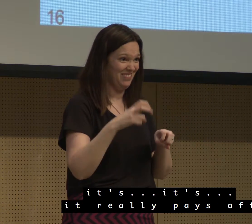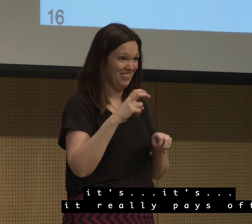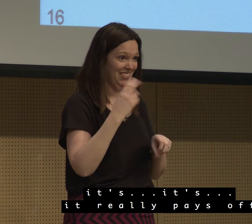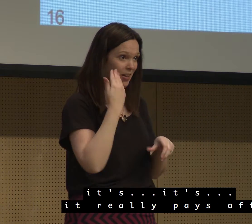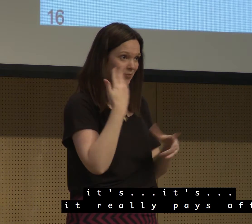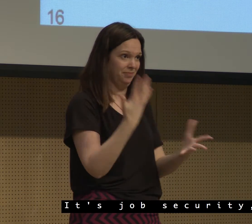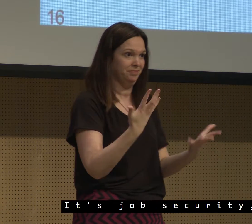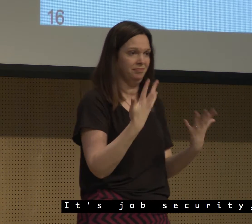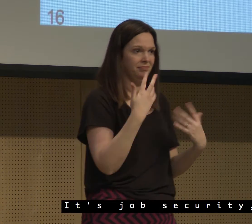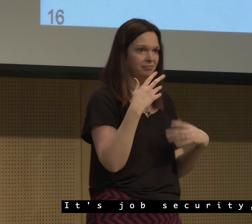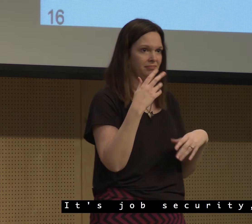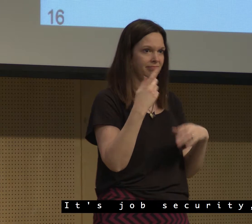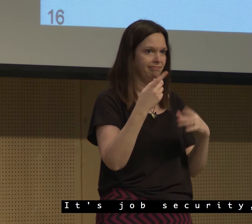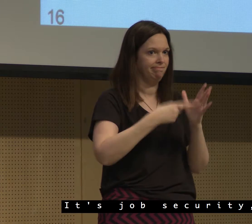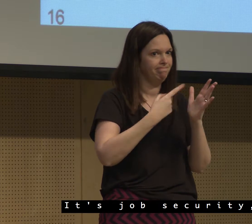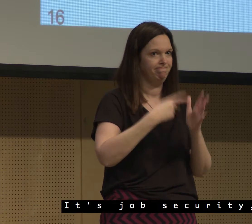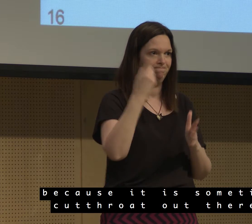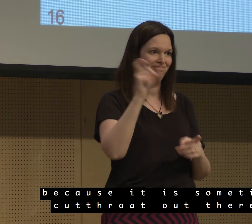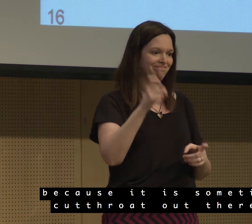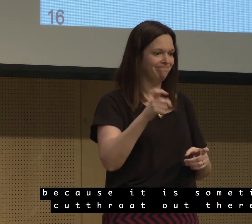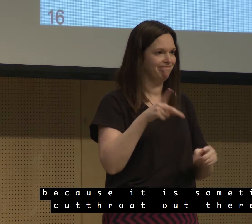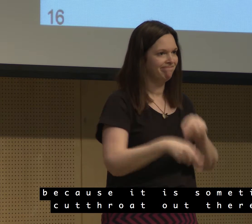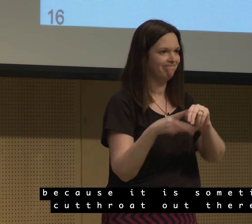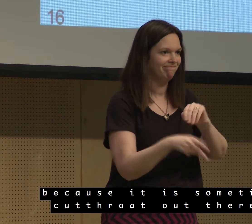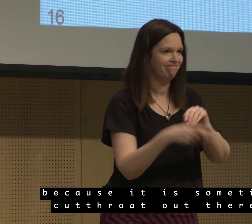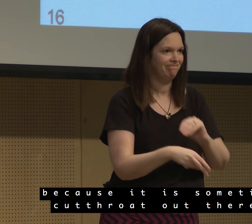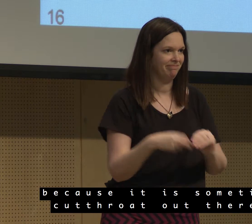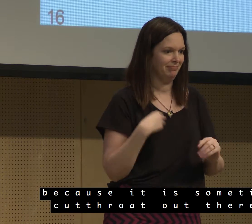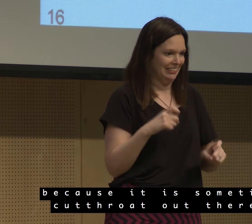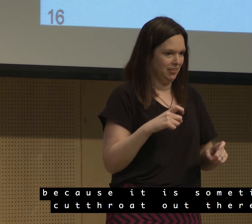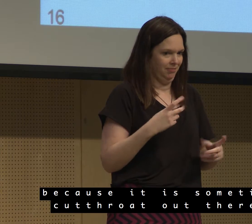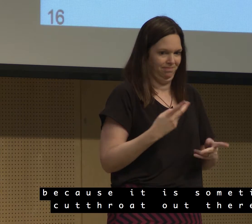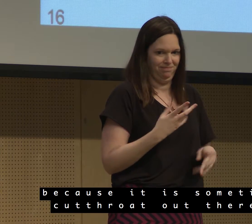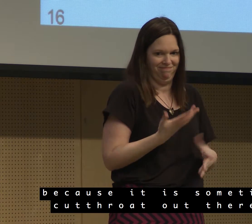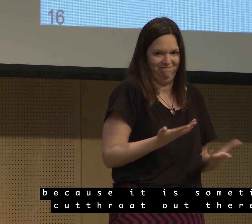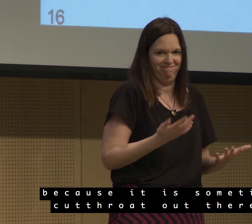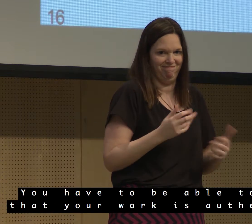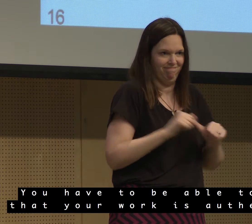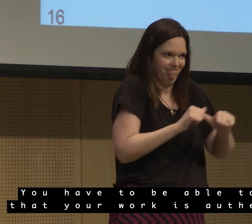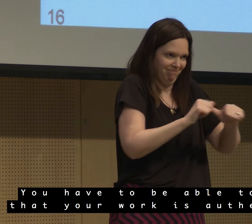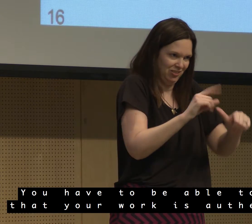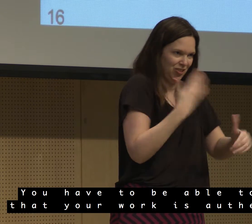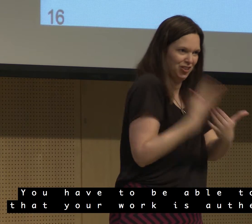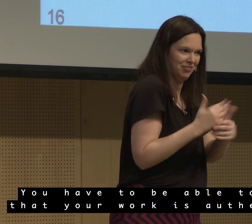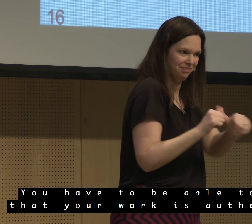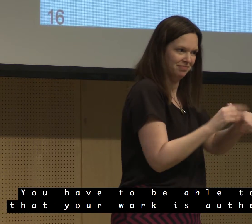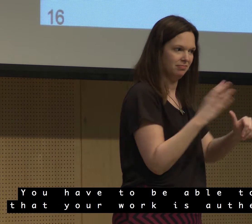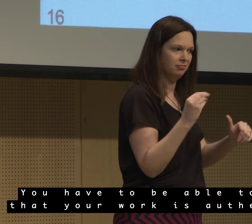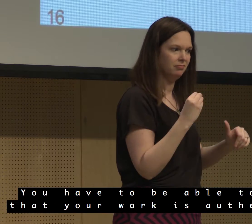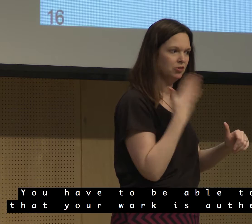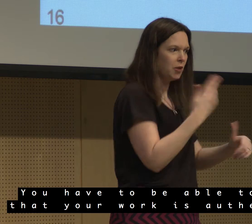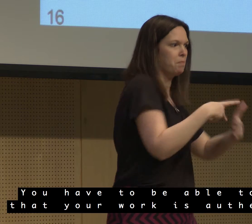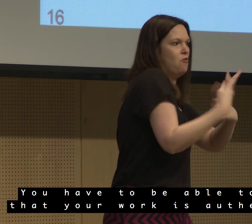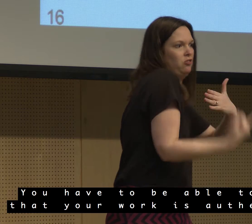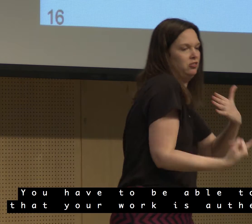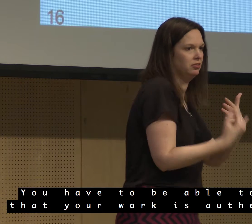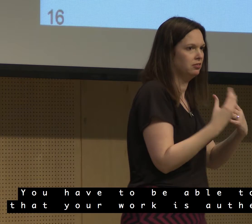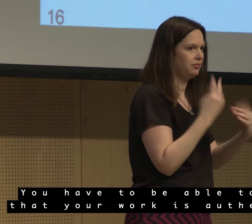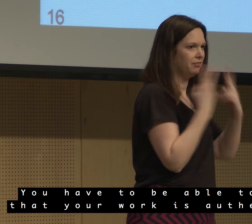really pays off. It's job security, because it is sometimes cutthroat out there. You have to be able to show that